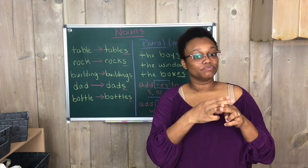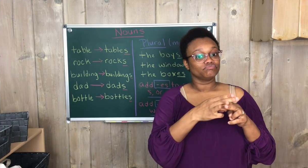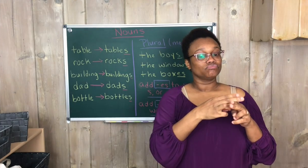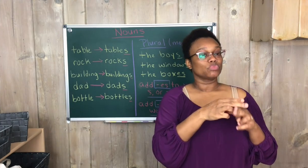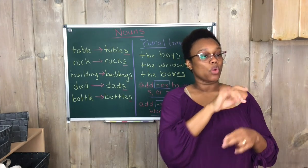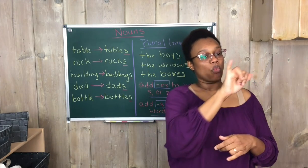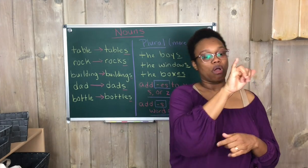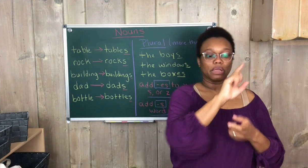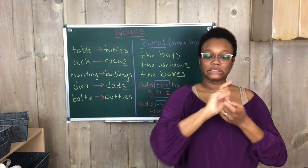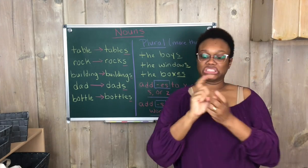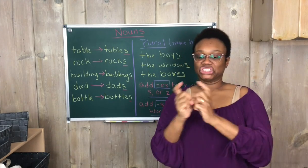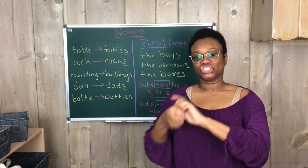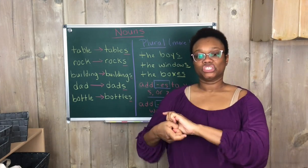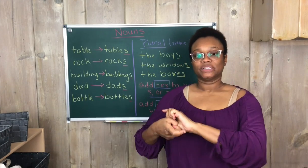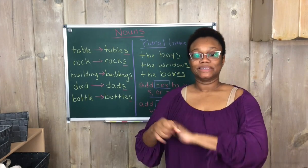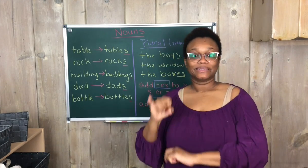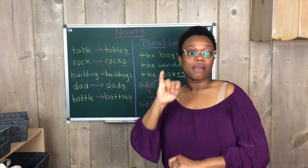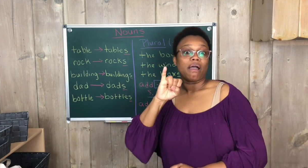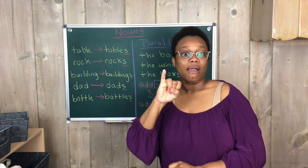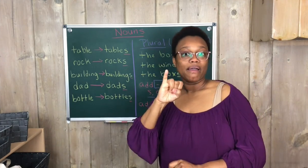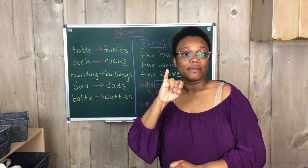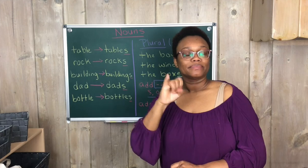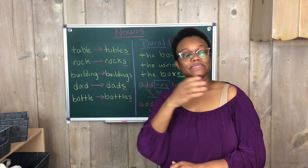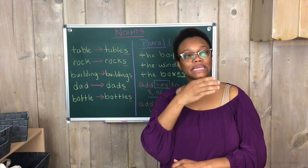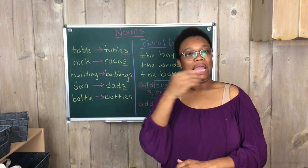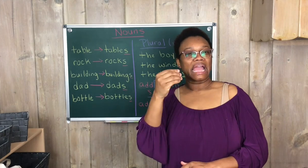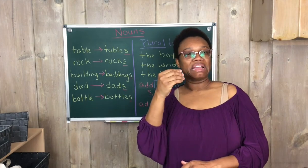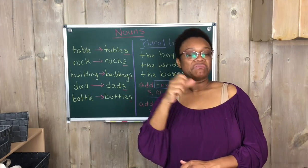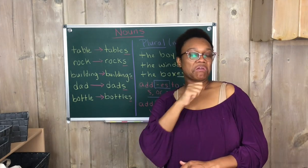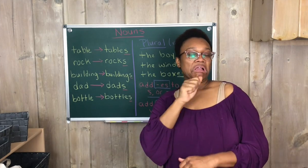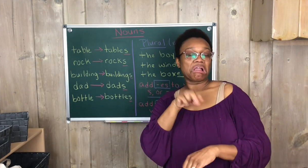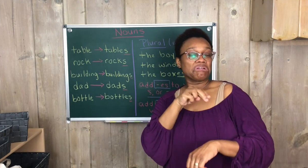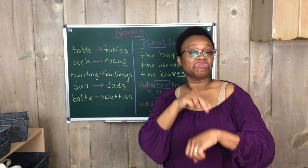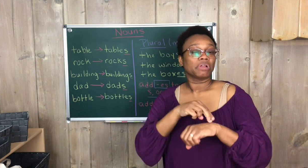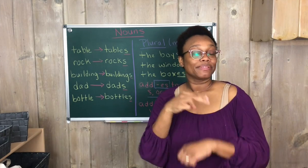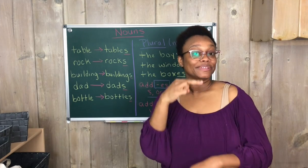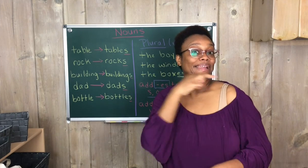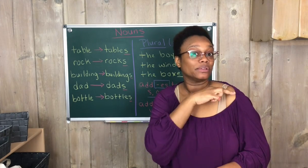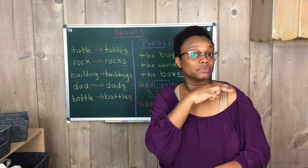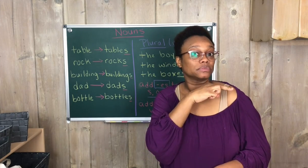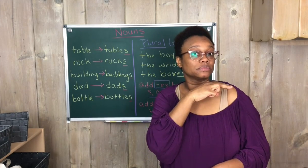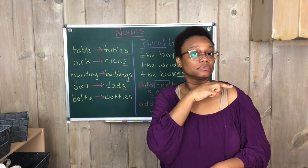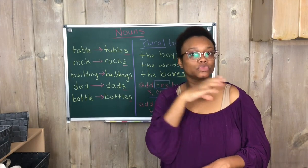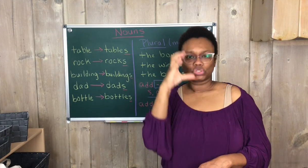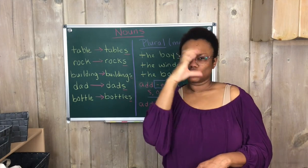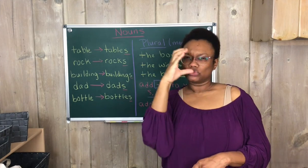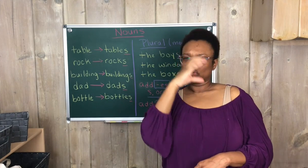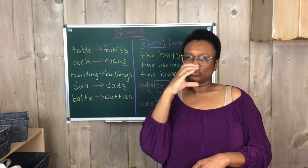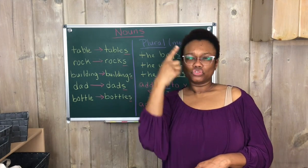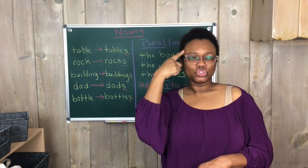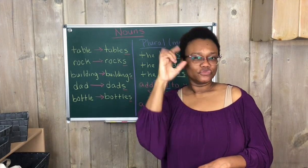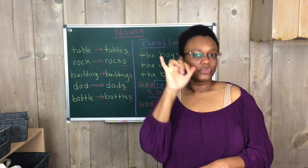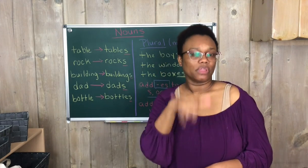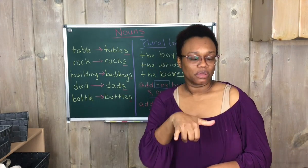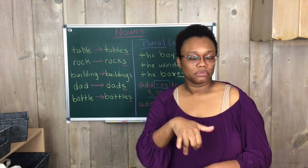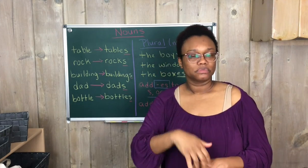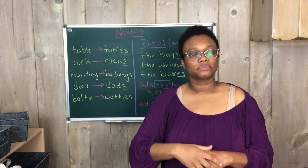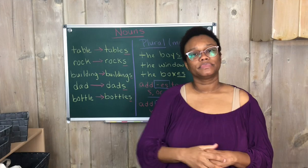that's name is Y changes to I and other irregular nouns that you can watch.